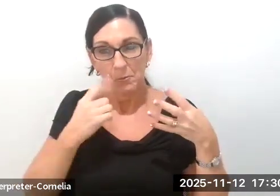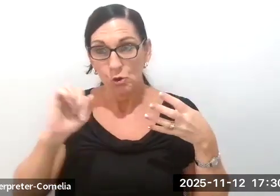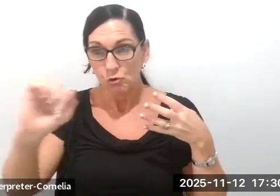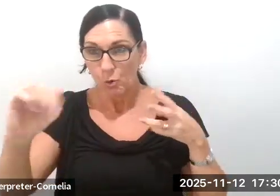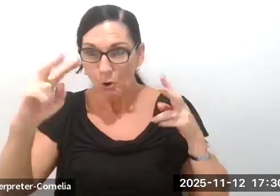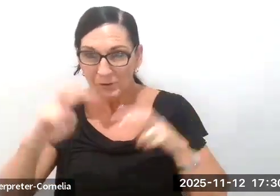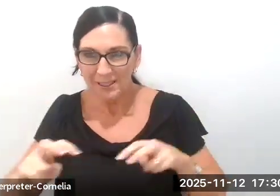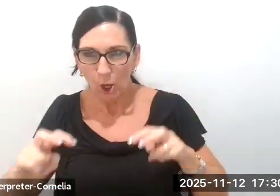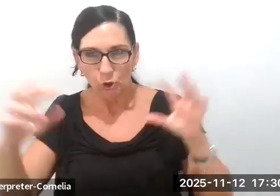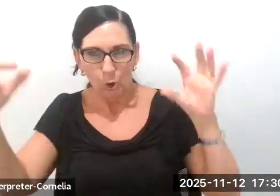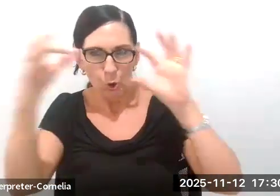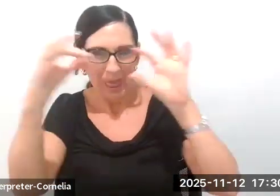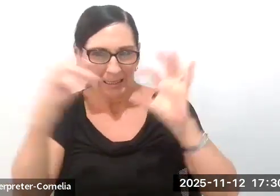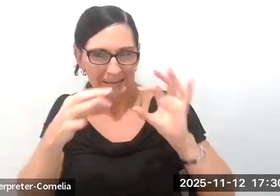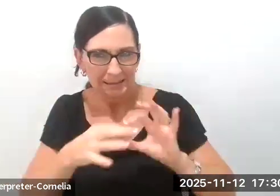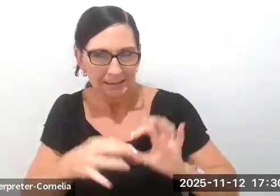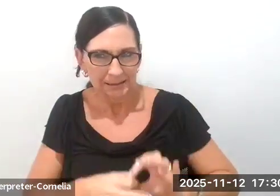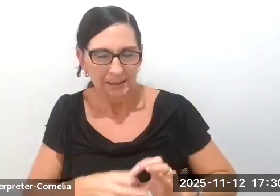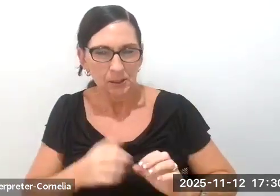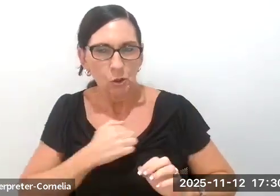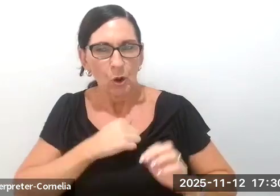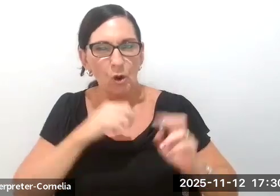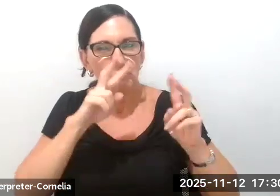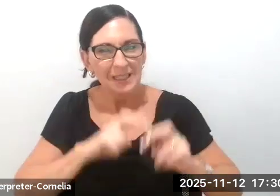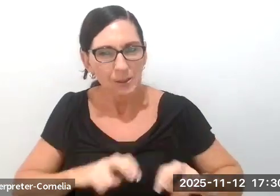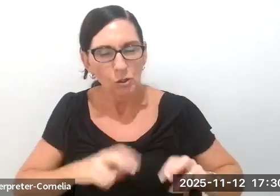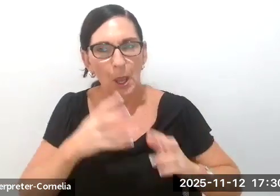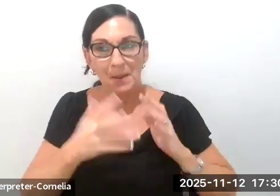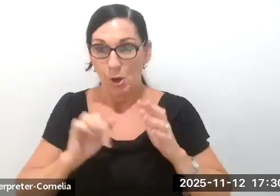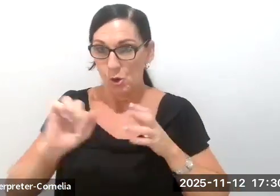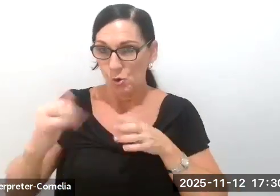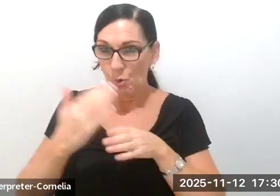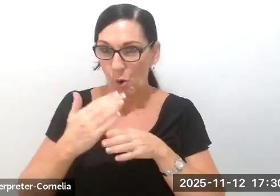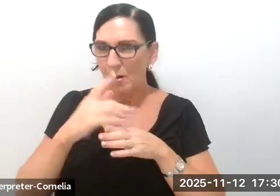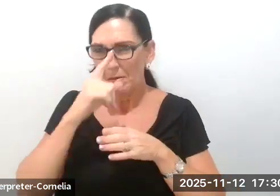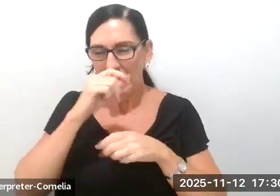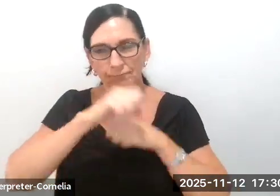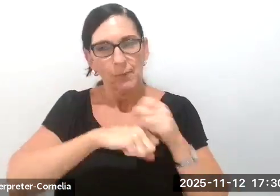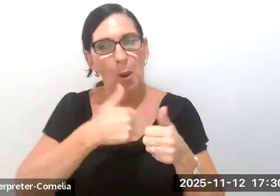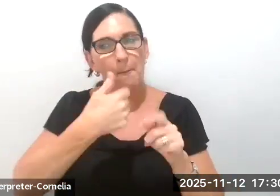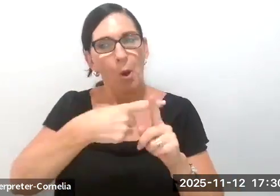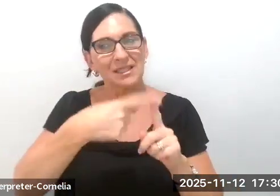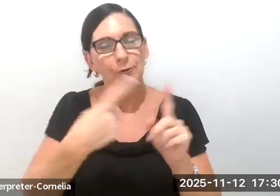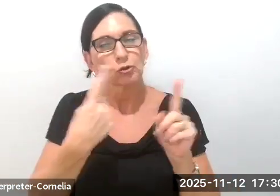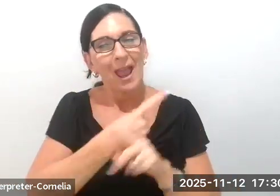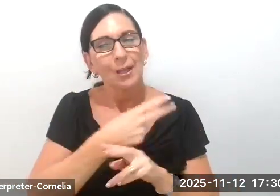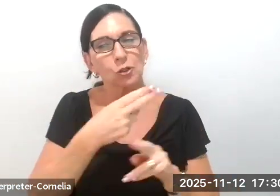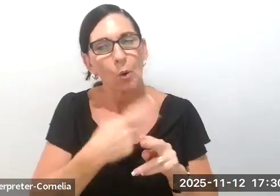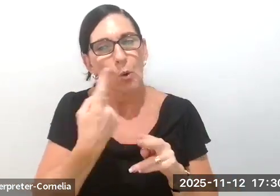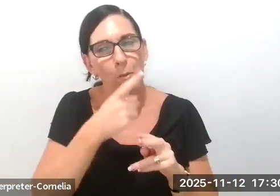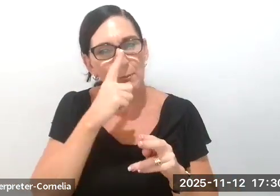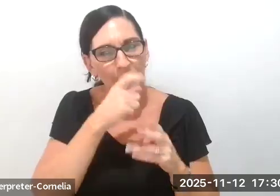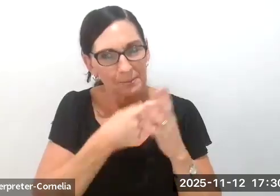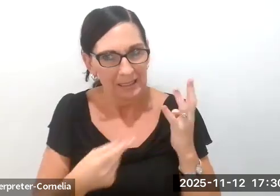principles and agenda and how your work can contribute to positive change for people with disability.